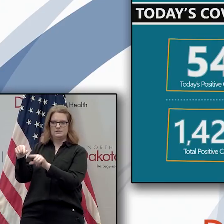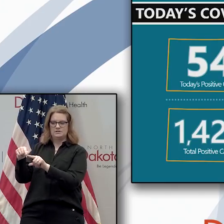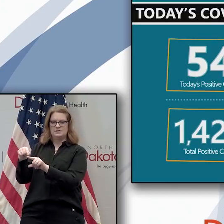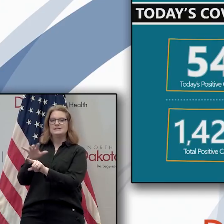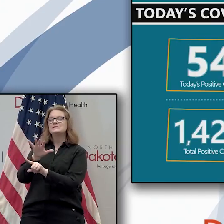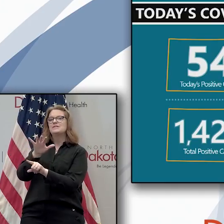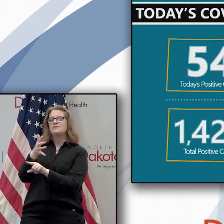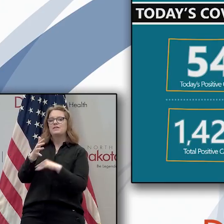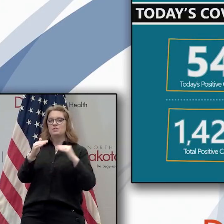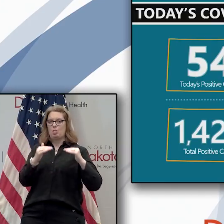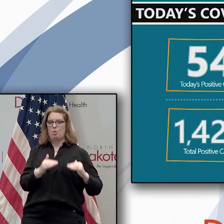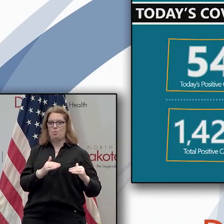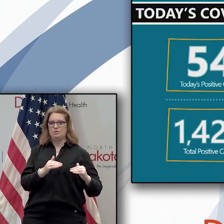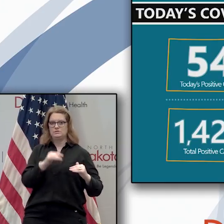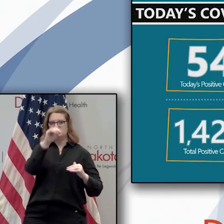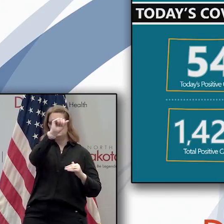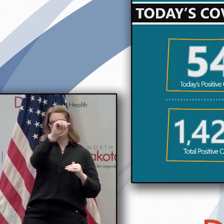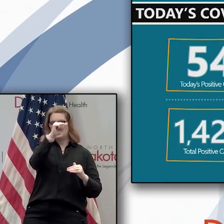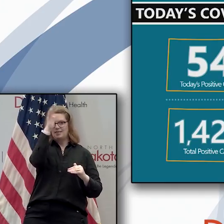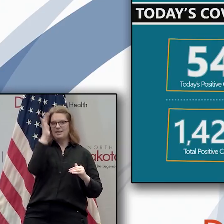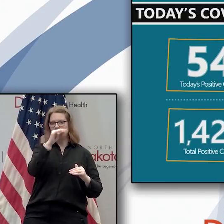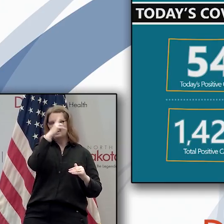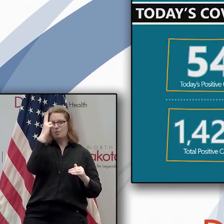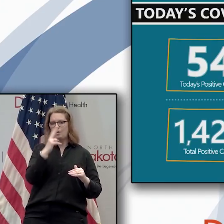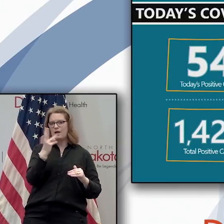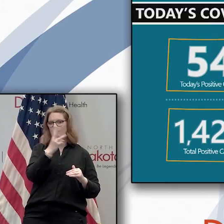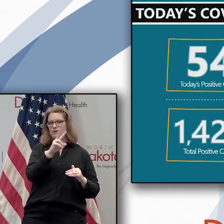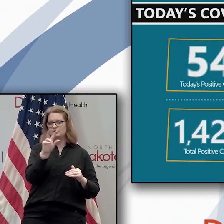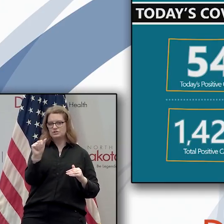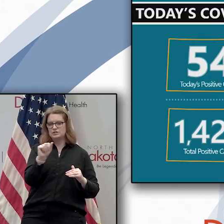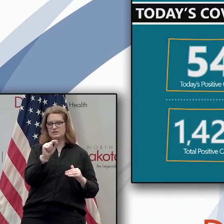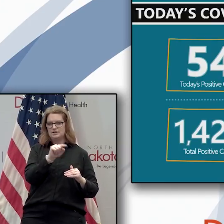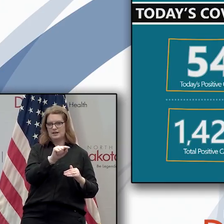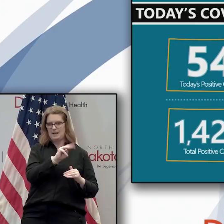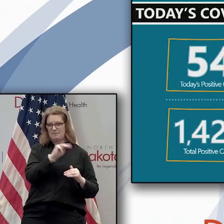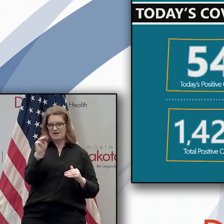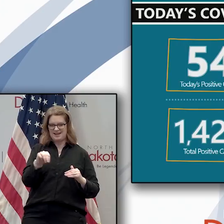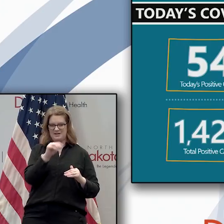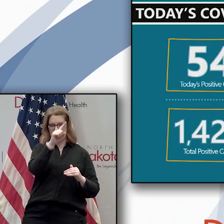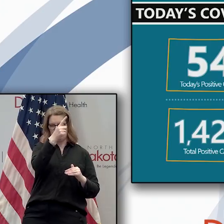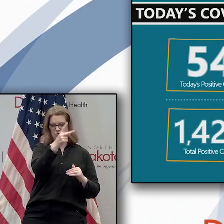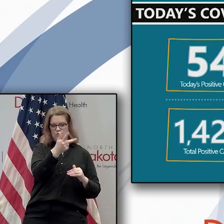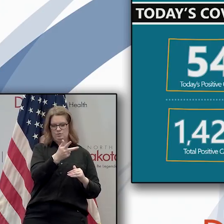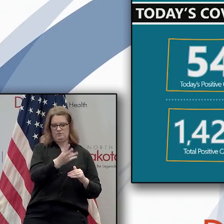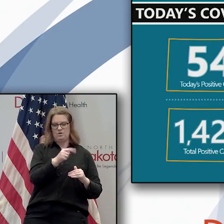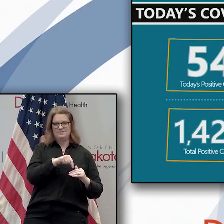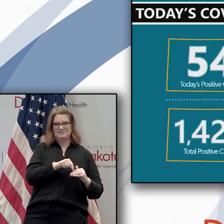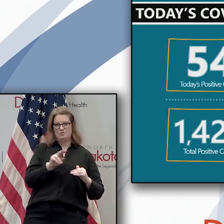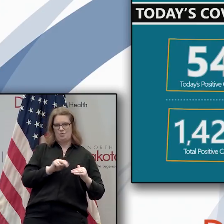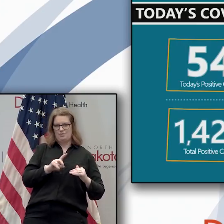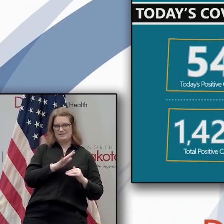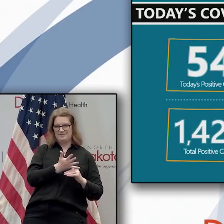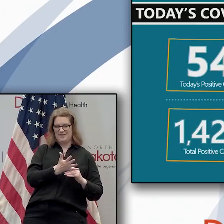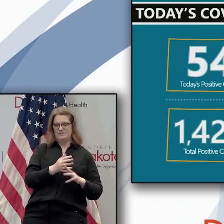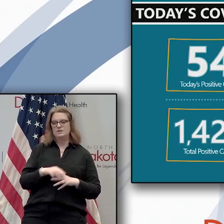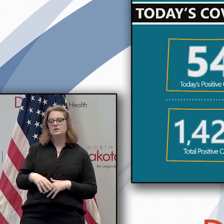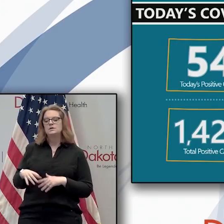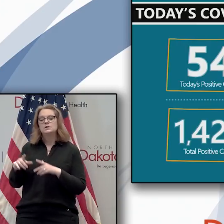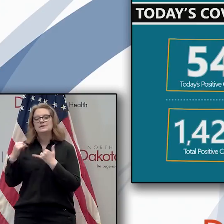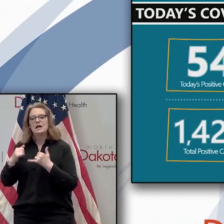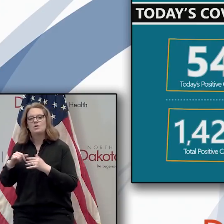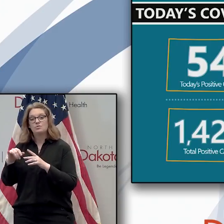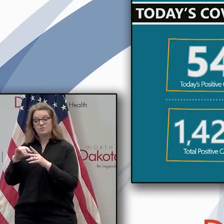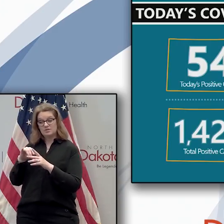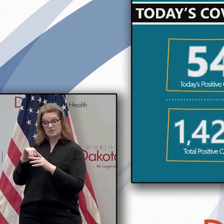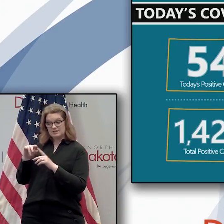5th lowest rate in the country, behind Alaska, Hawaii, West Virginia, and our neighbor Montana. On the testing standpoint,